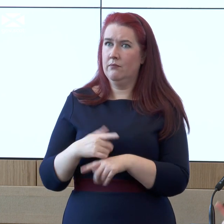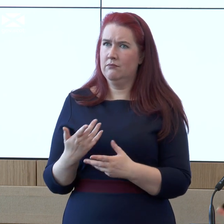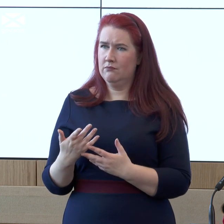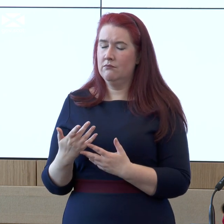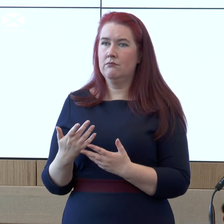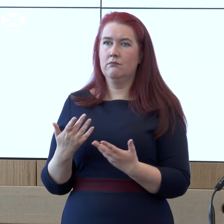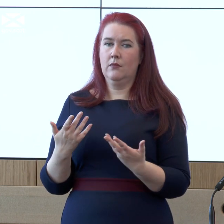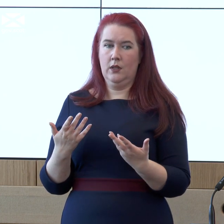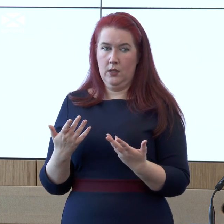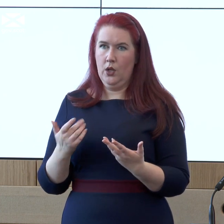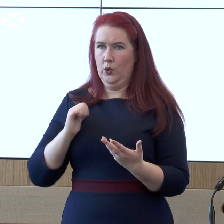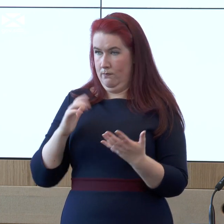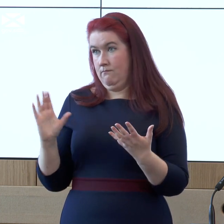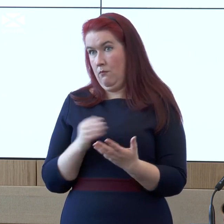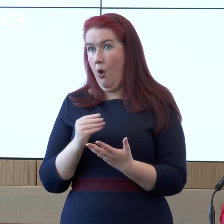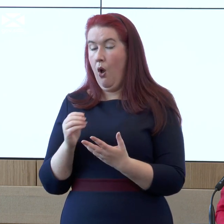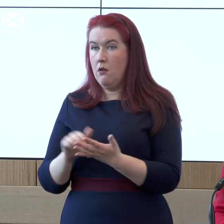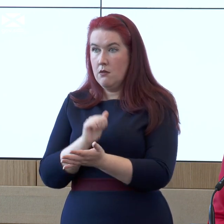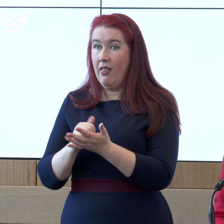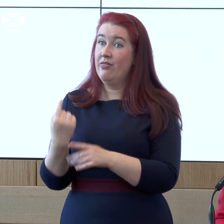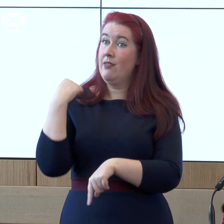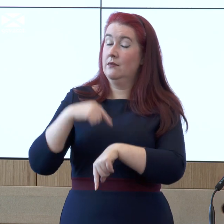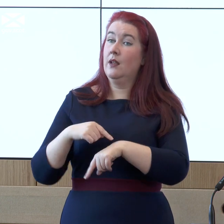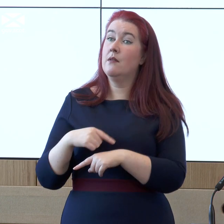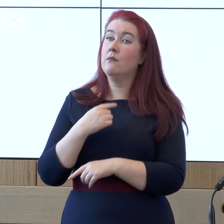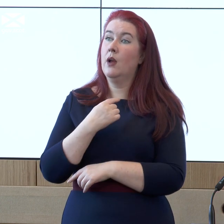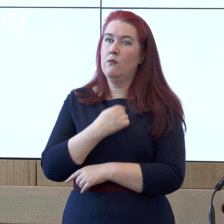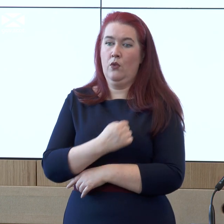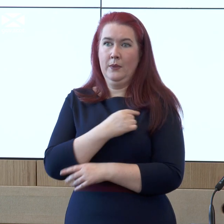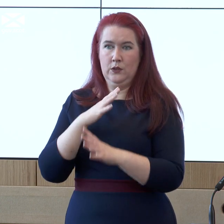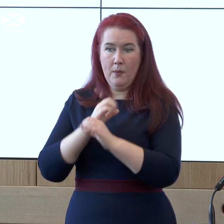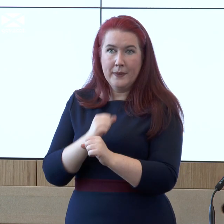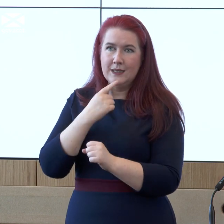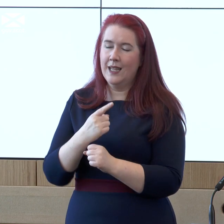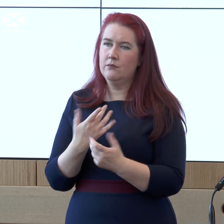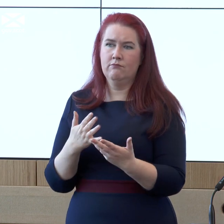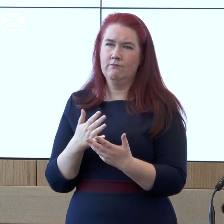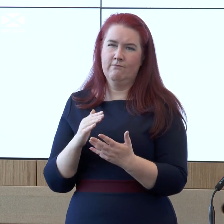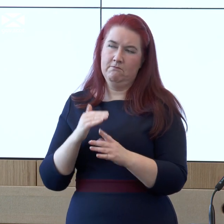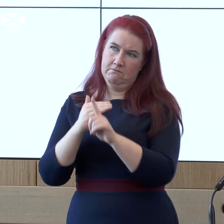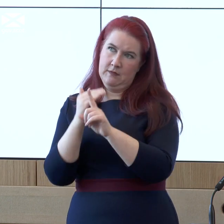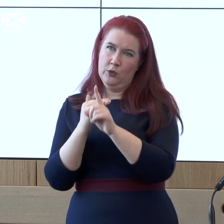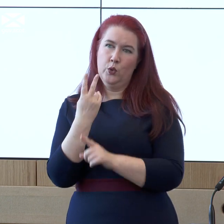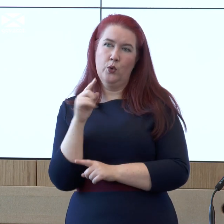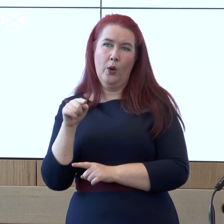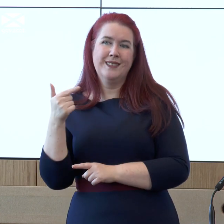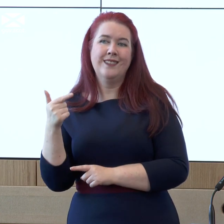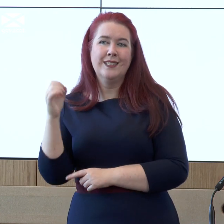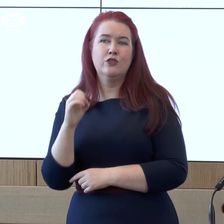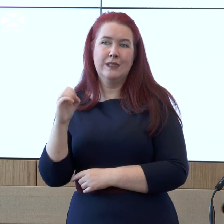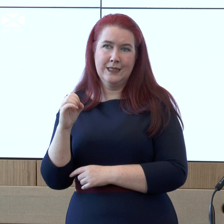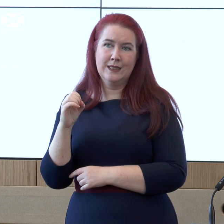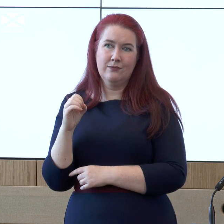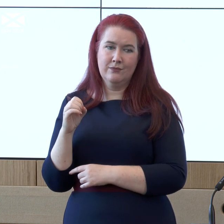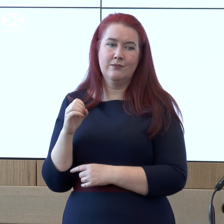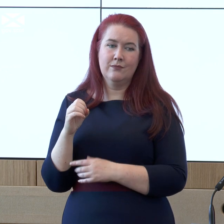assuming that they were all delivered, were sufficient only to keep temperature increases to 2.7 degrees. He said